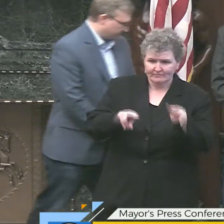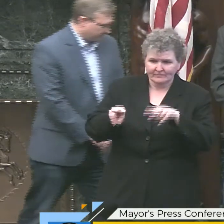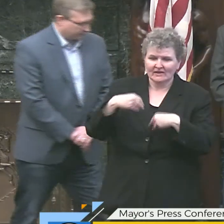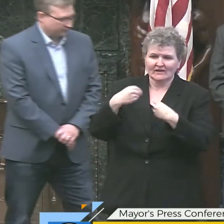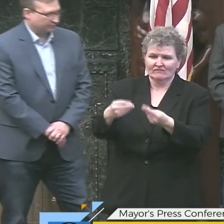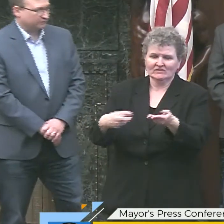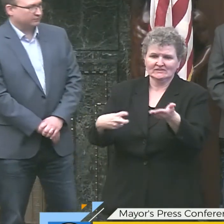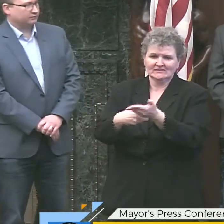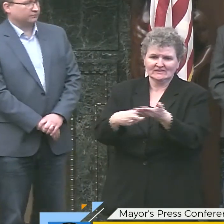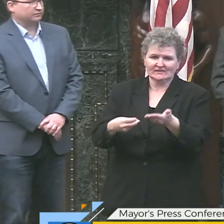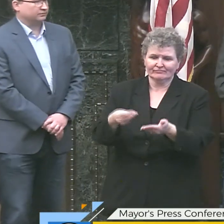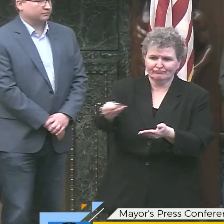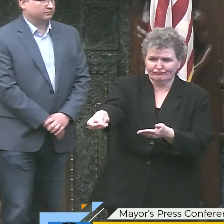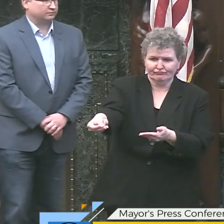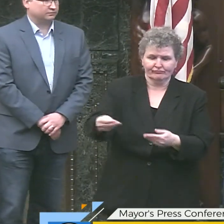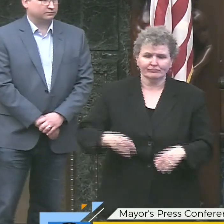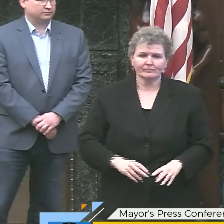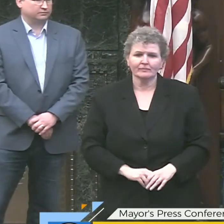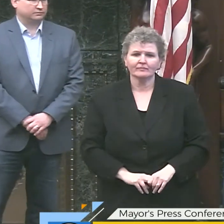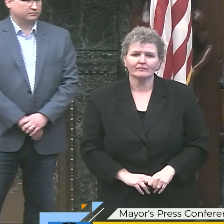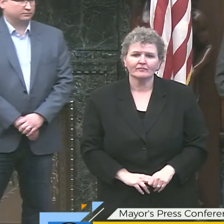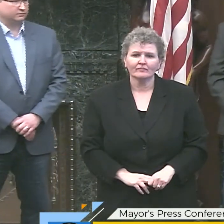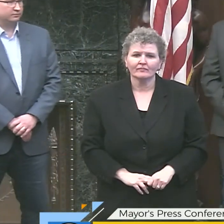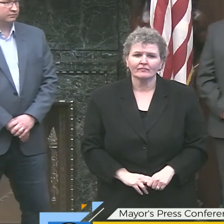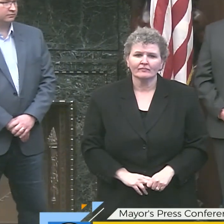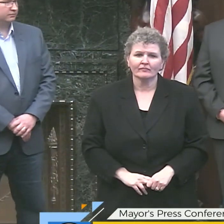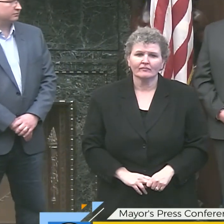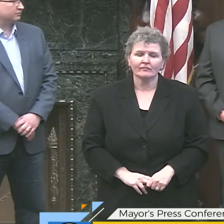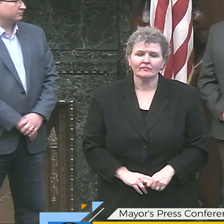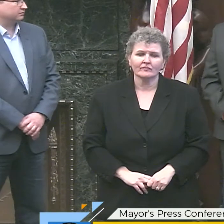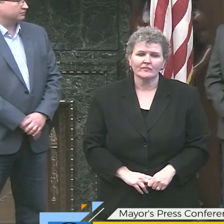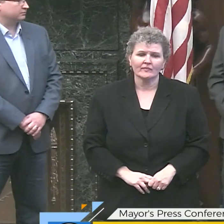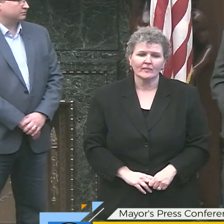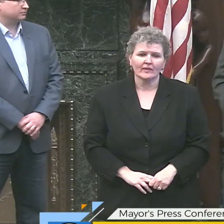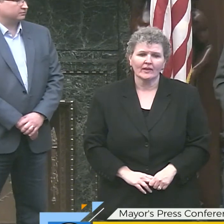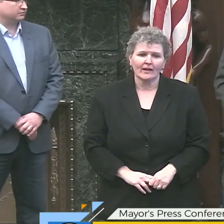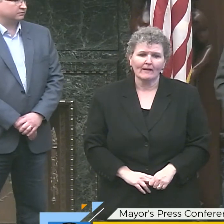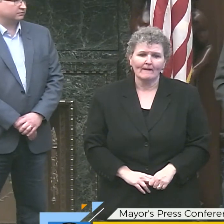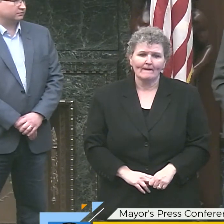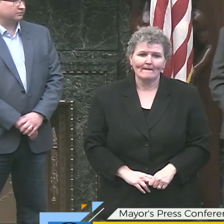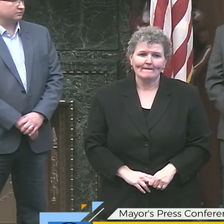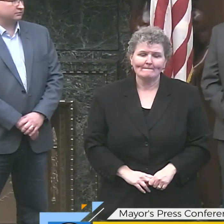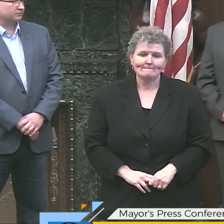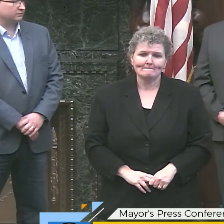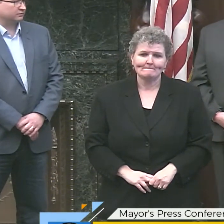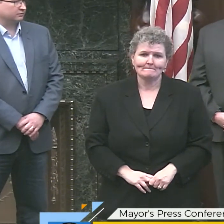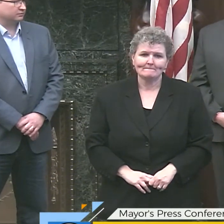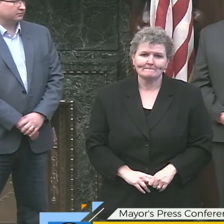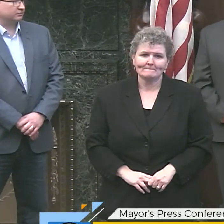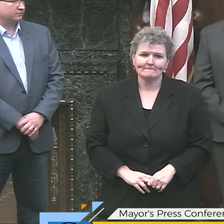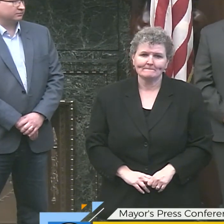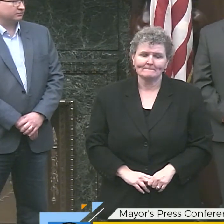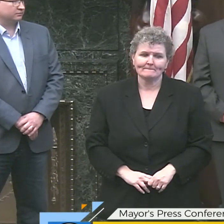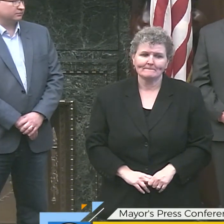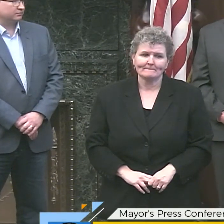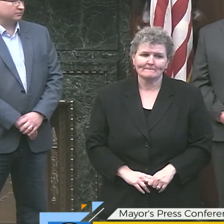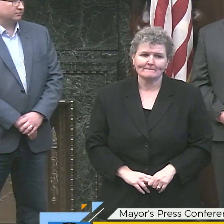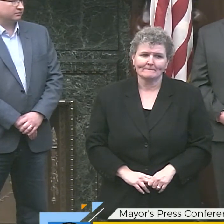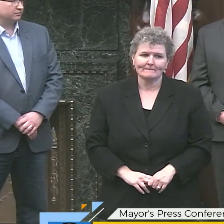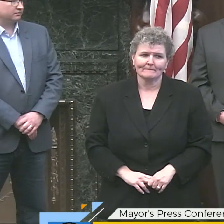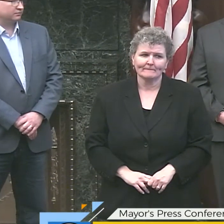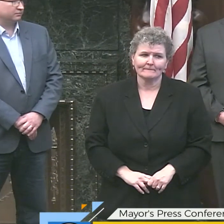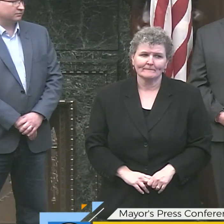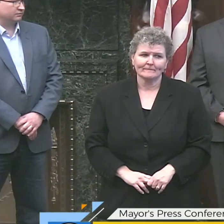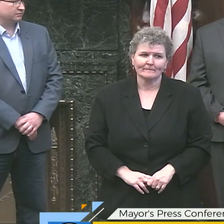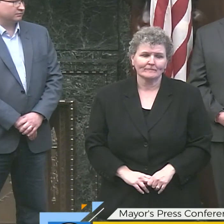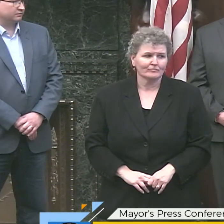Efectivamente, los individuos involucrados en el tiroteo de anoche no estaban observando las normas de distanciamiento social. Se les dio advertencia para que se